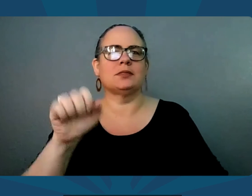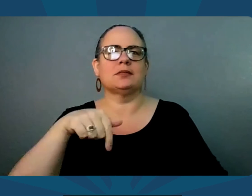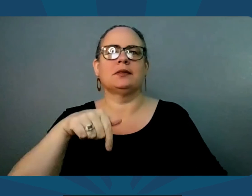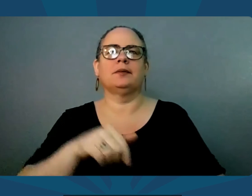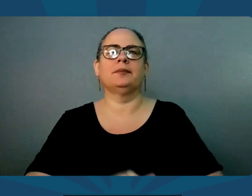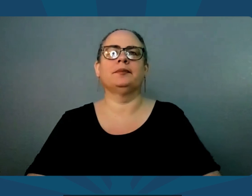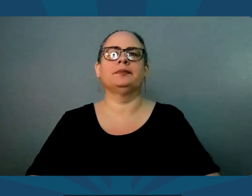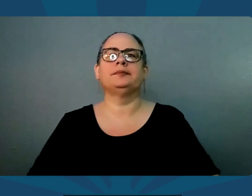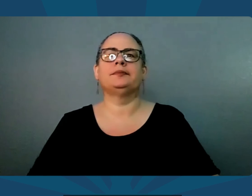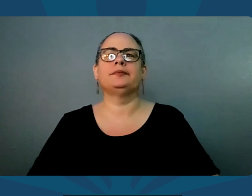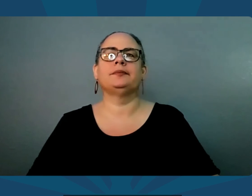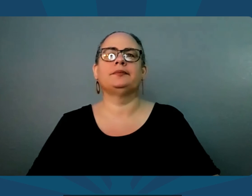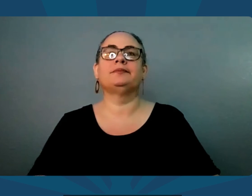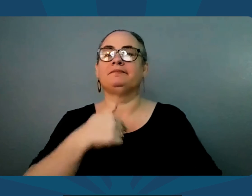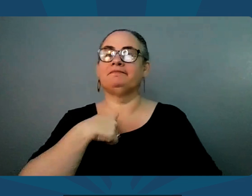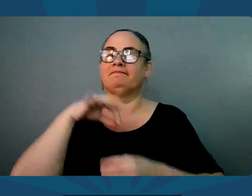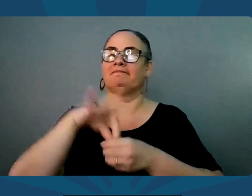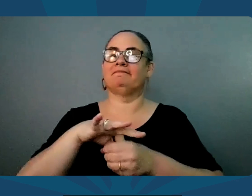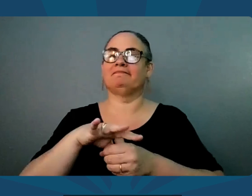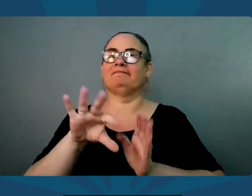That's why I'm running for the state house.